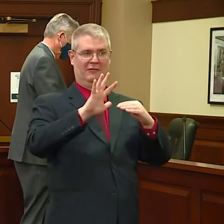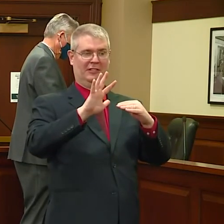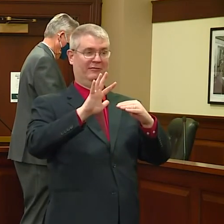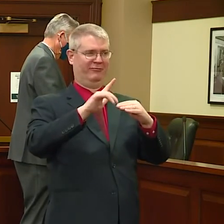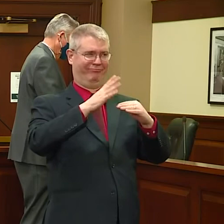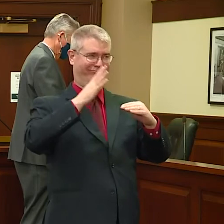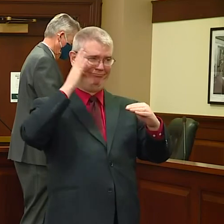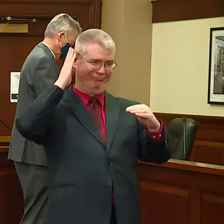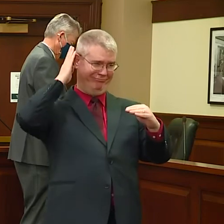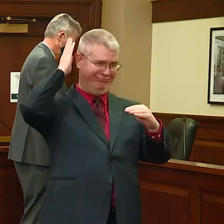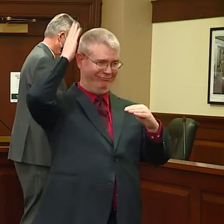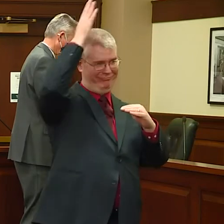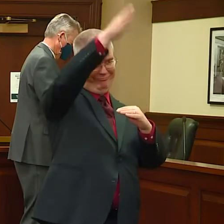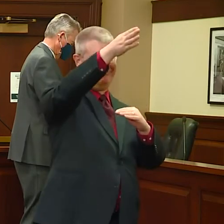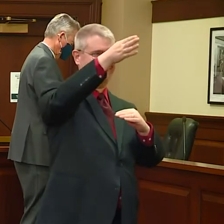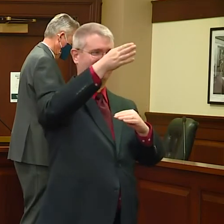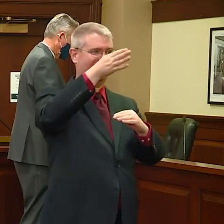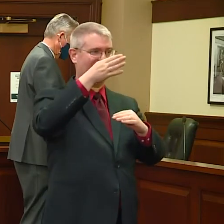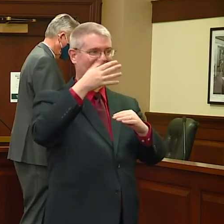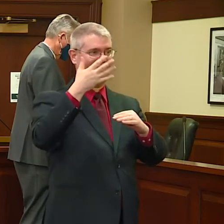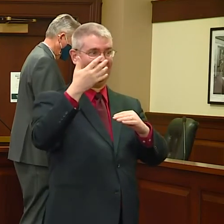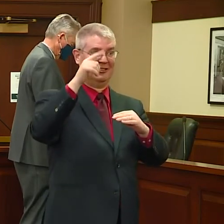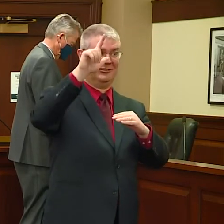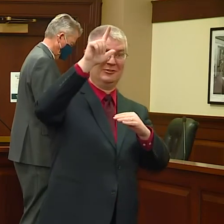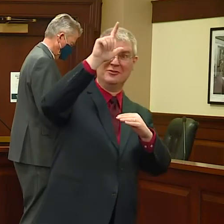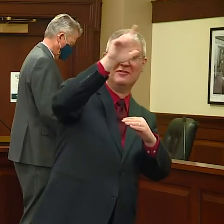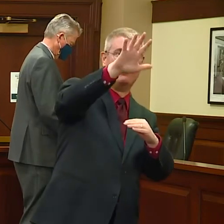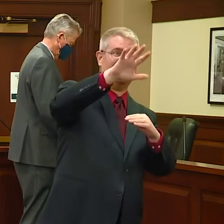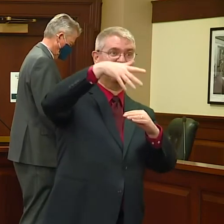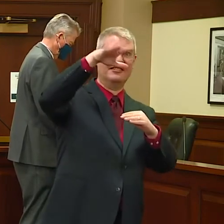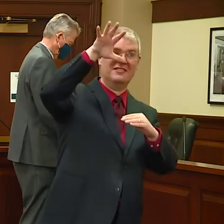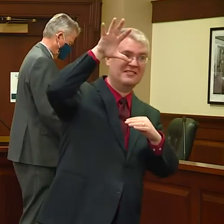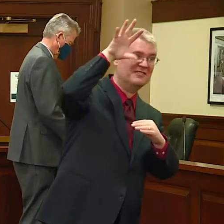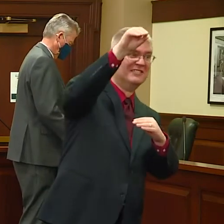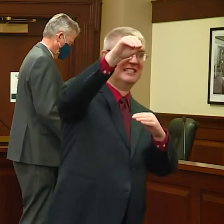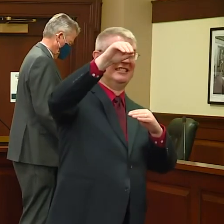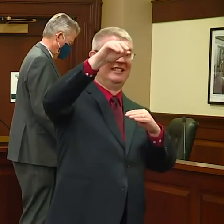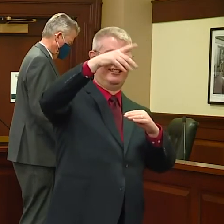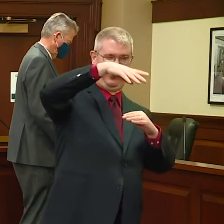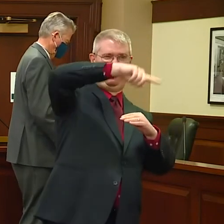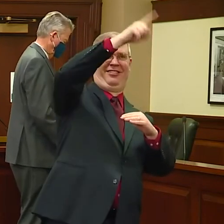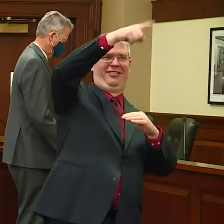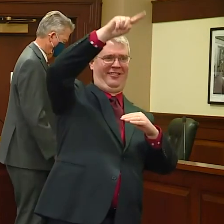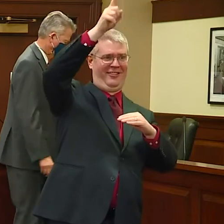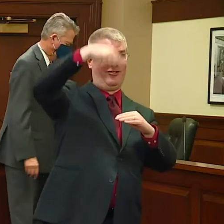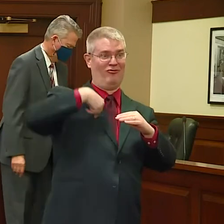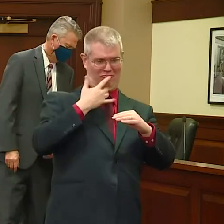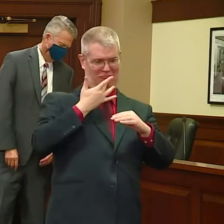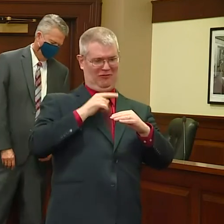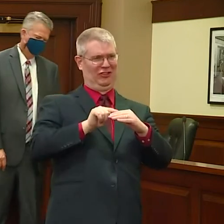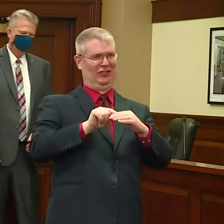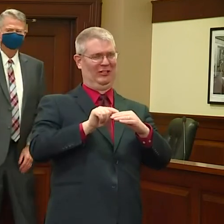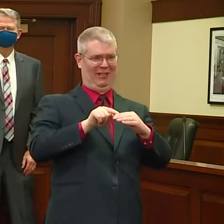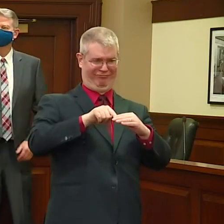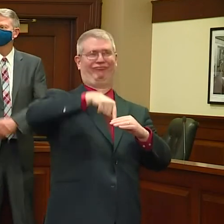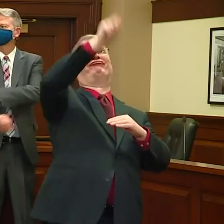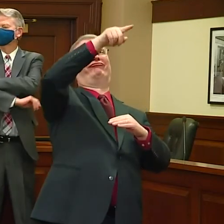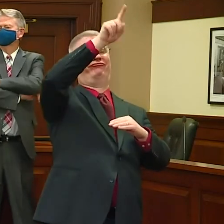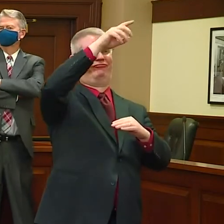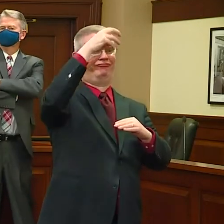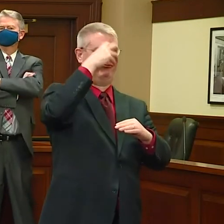50. So until we see these numbers improving, we don't feel that we can move out of stage 4. We think it's important that we continue